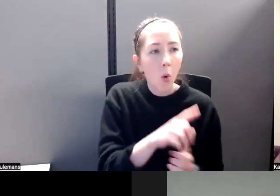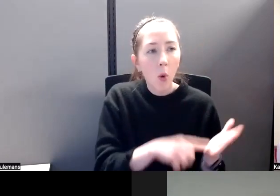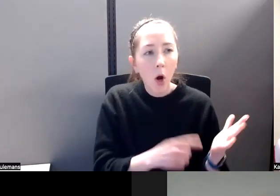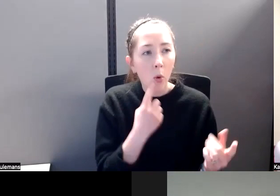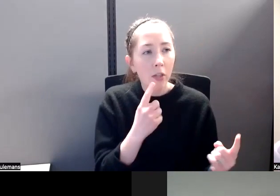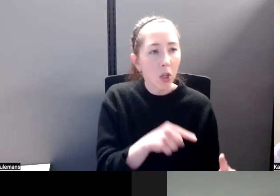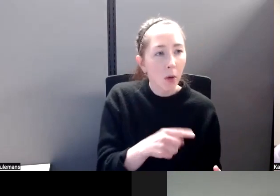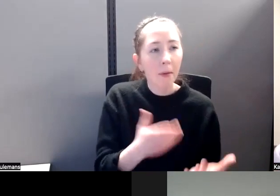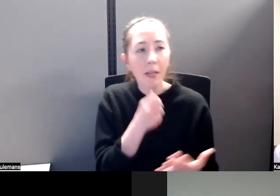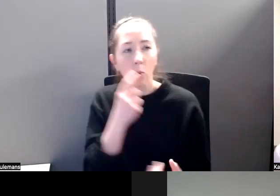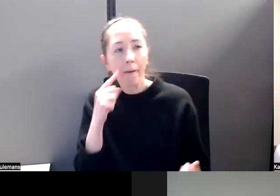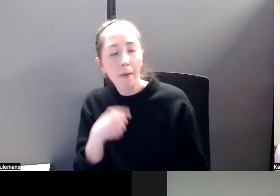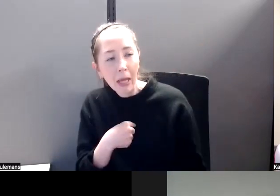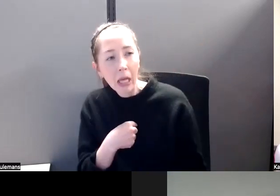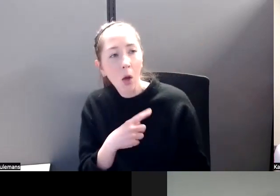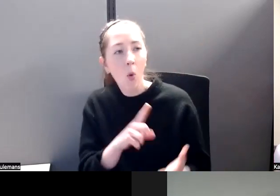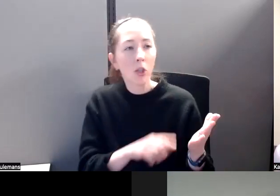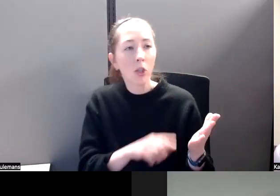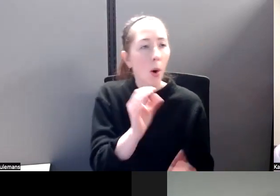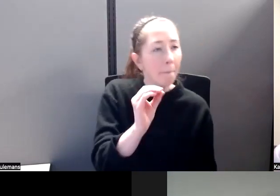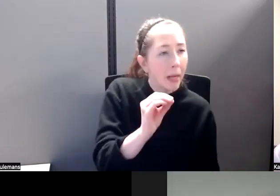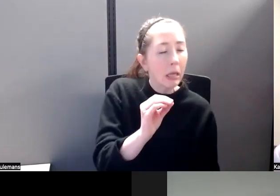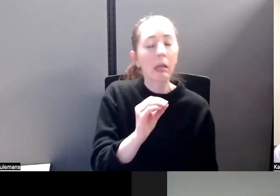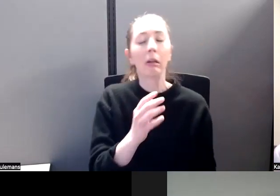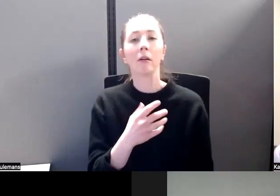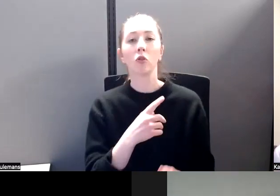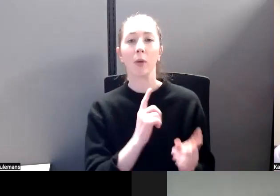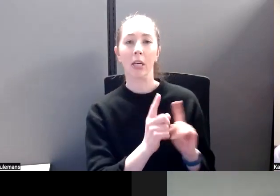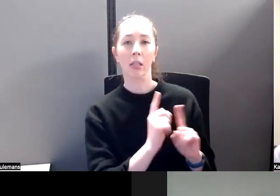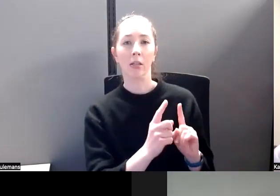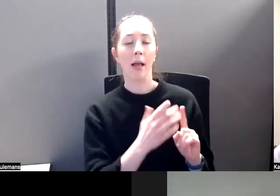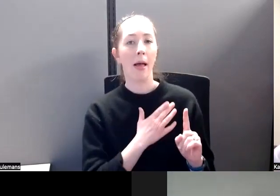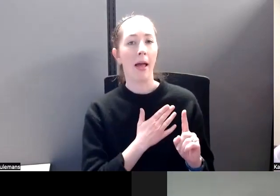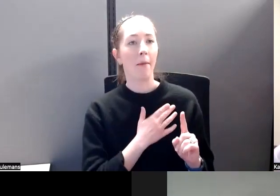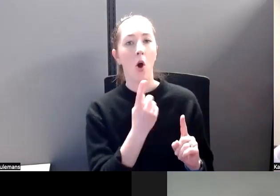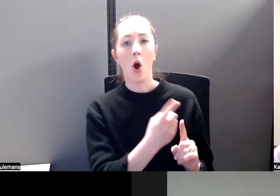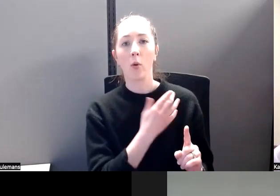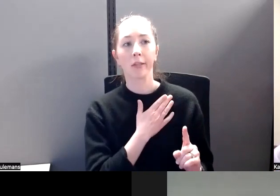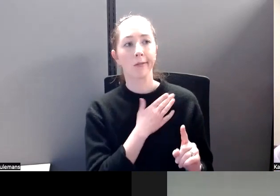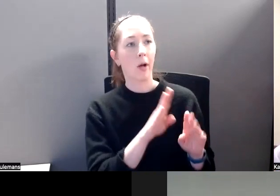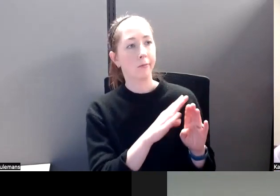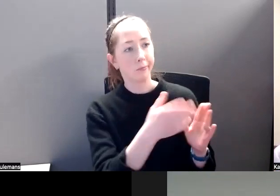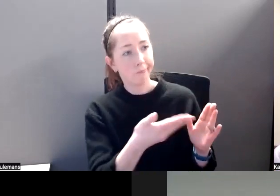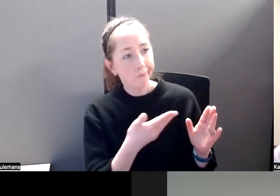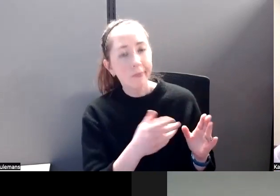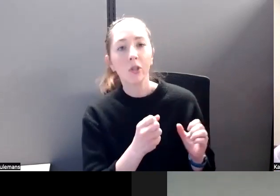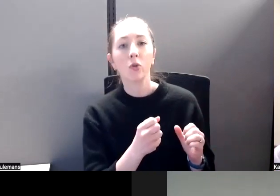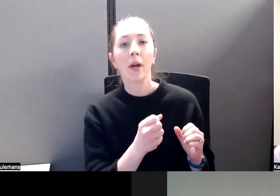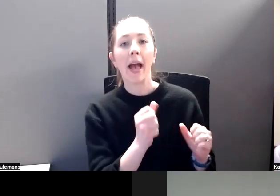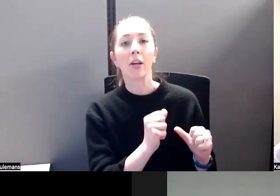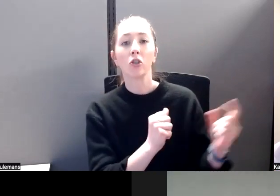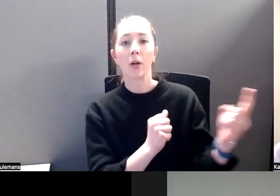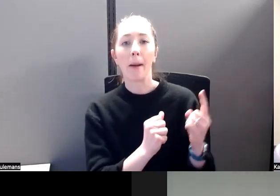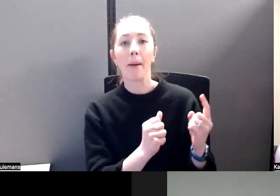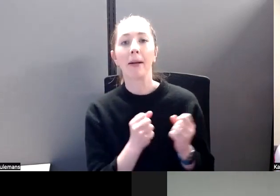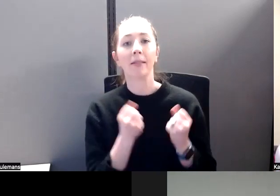one for me. Or what do you think about this? And how can we move that? And my door is always open for actors to suggest something, especially when it